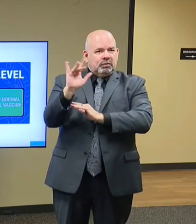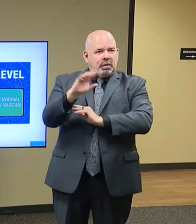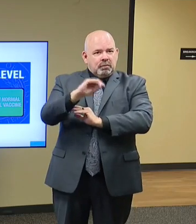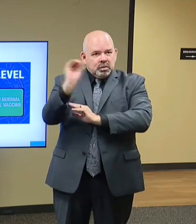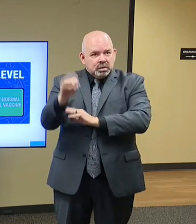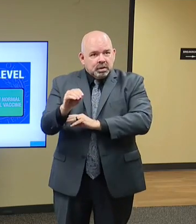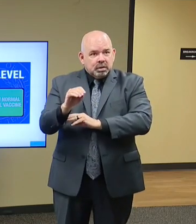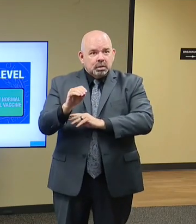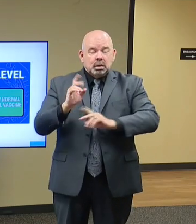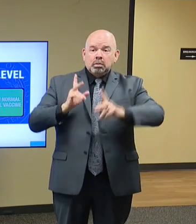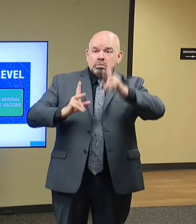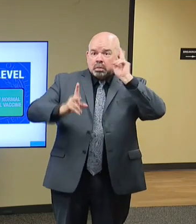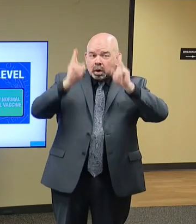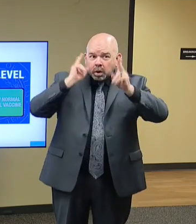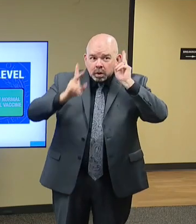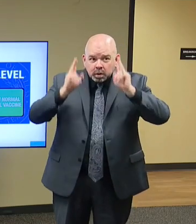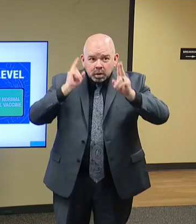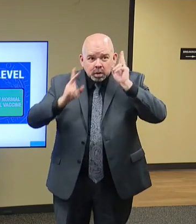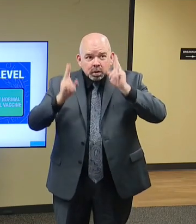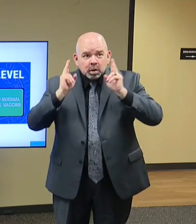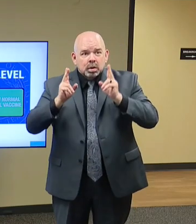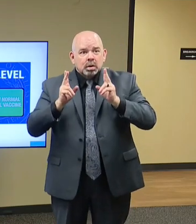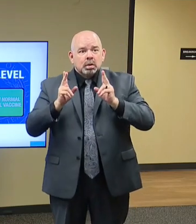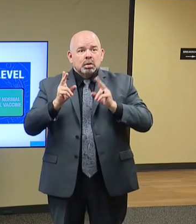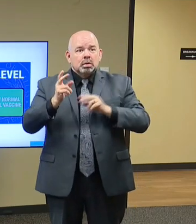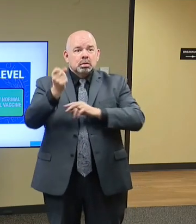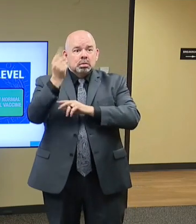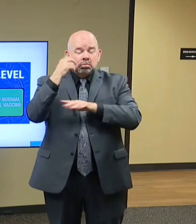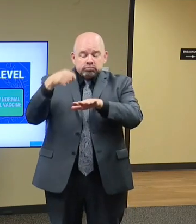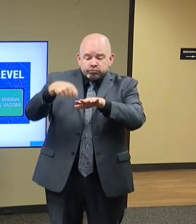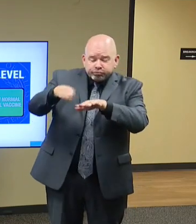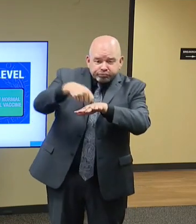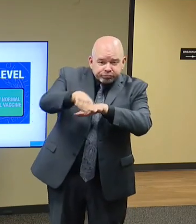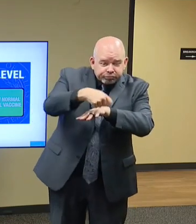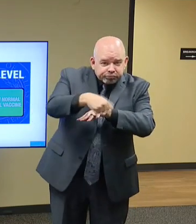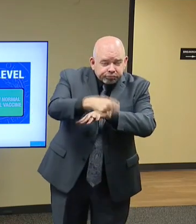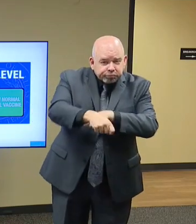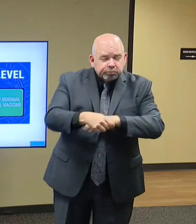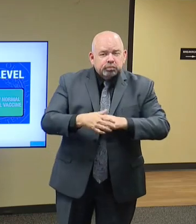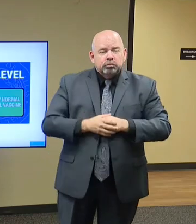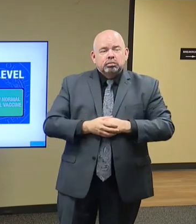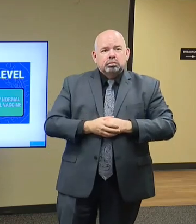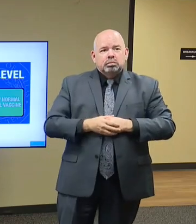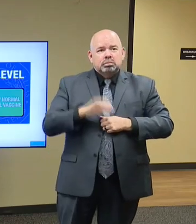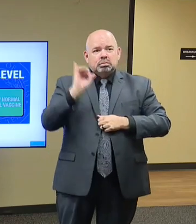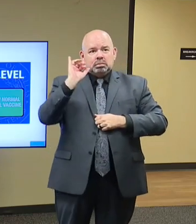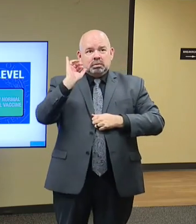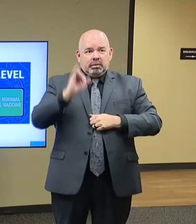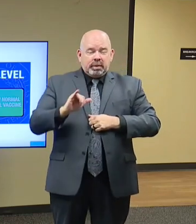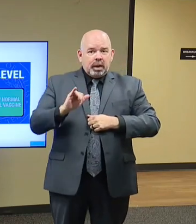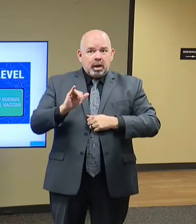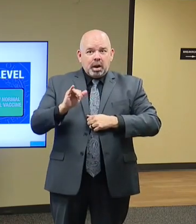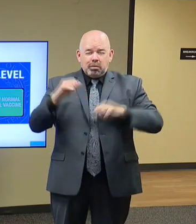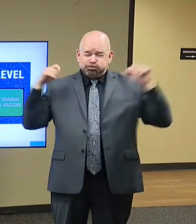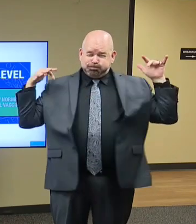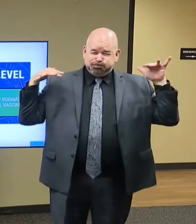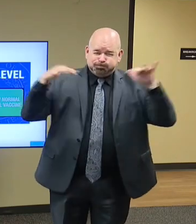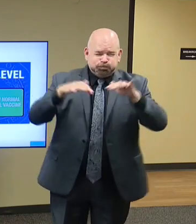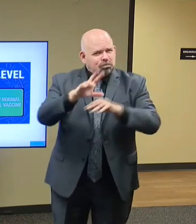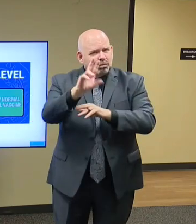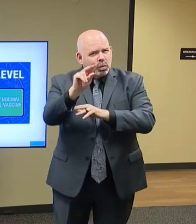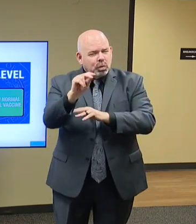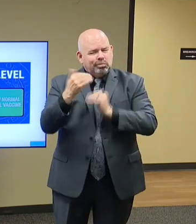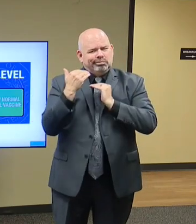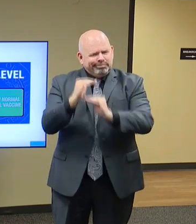to the barbershop or hair and nail salons. As long as those are at 25% and strict guidance